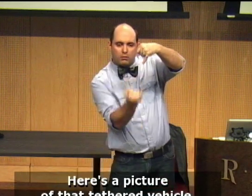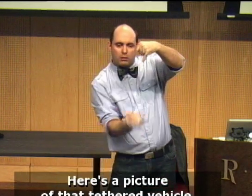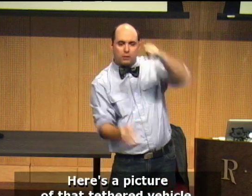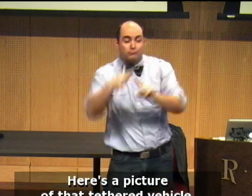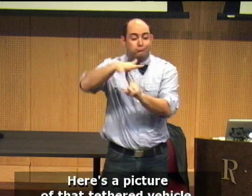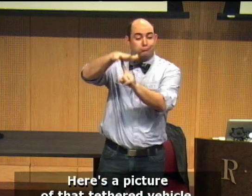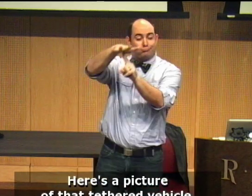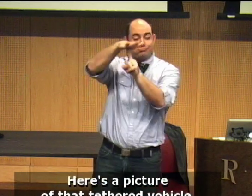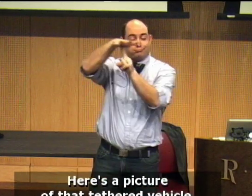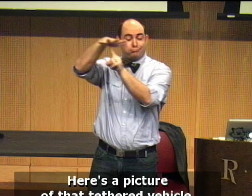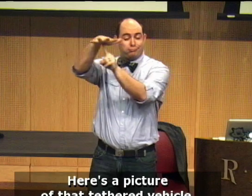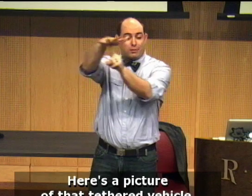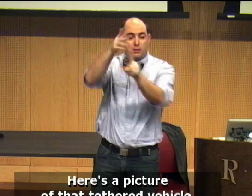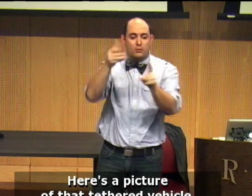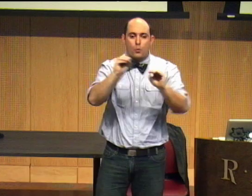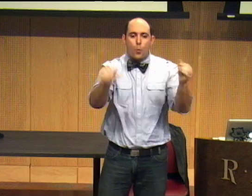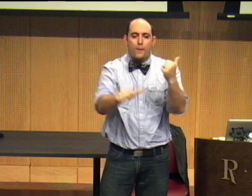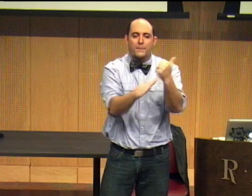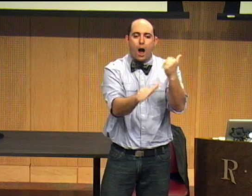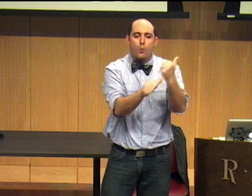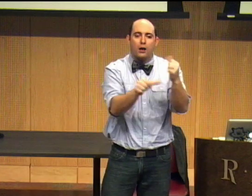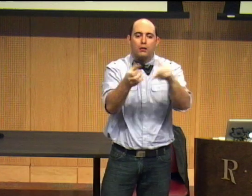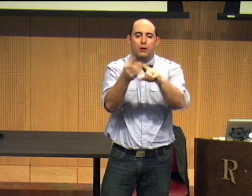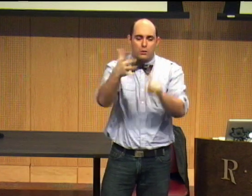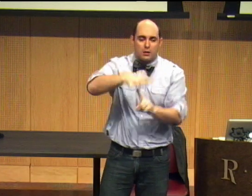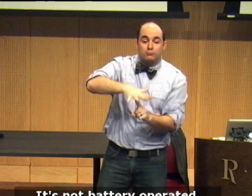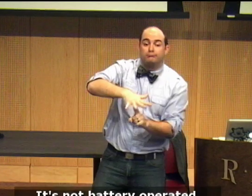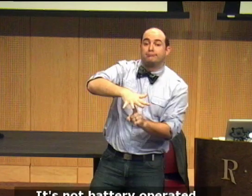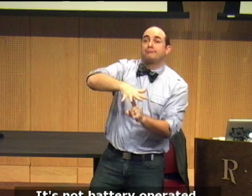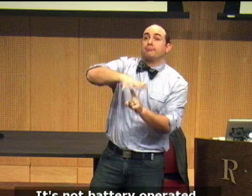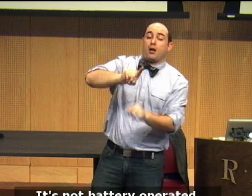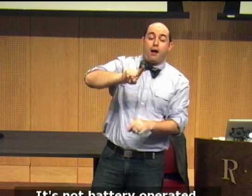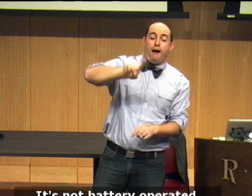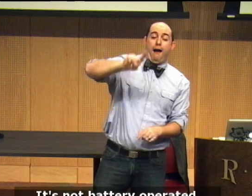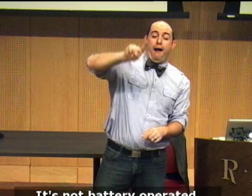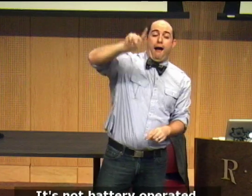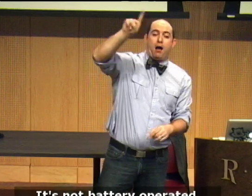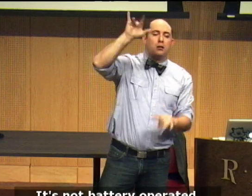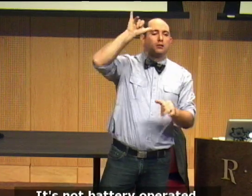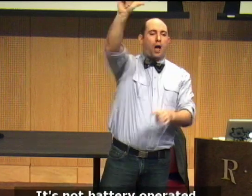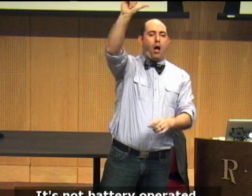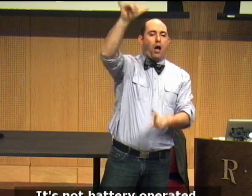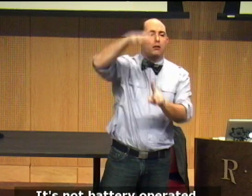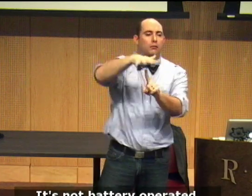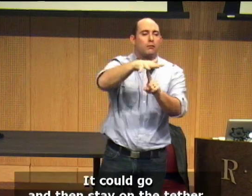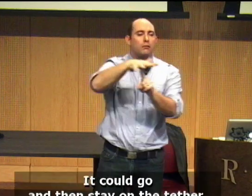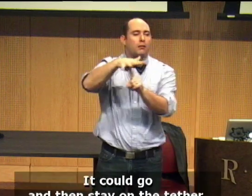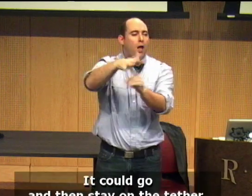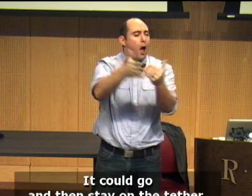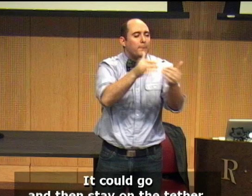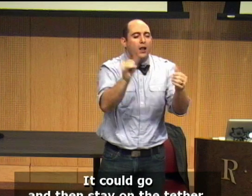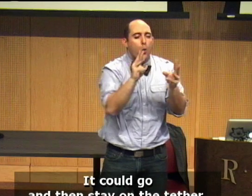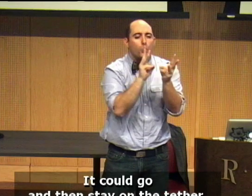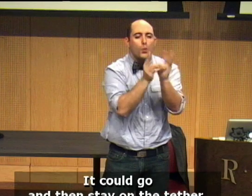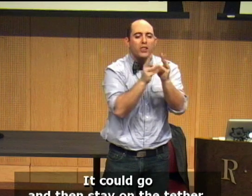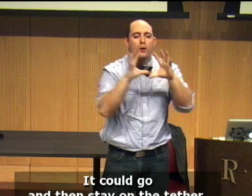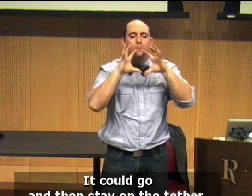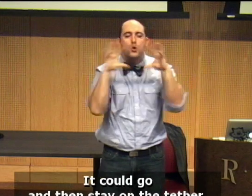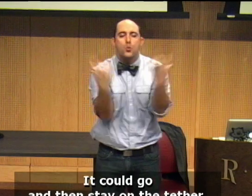that tethered vehicle. It's not battery operated. It could go and then stay on